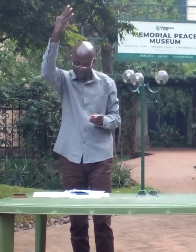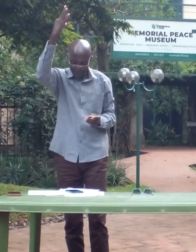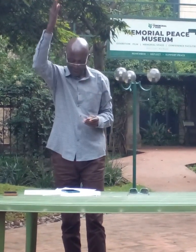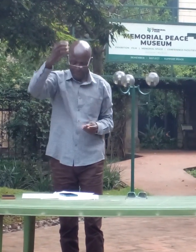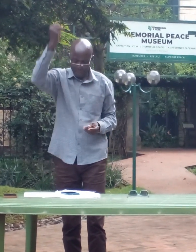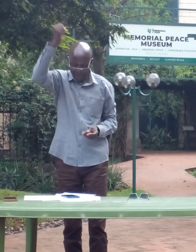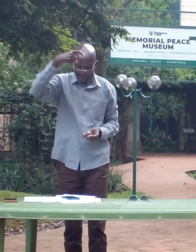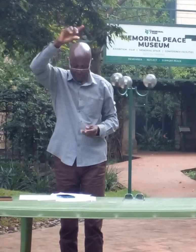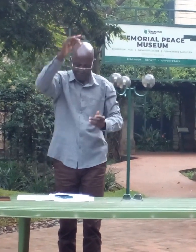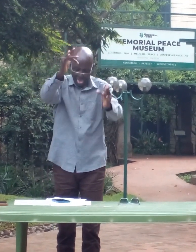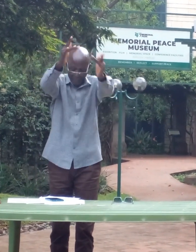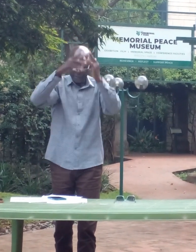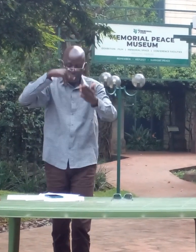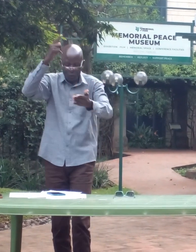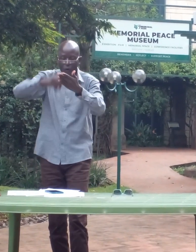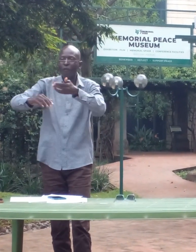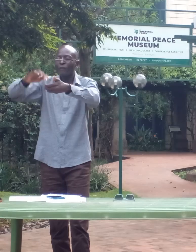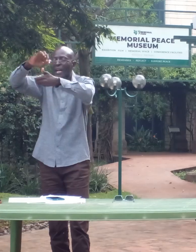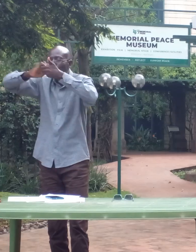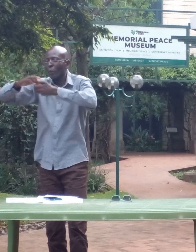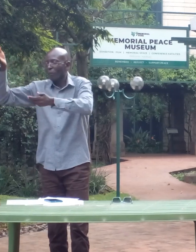It is dated 3rd of May,